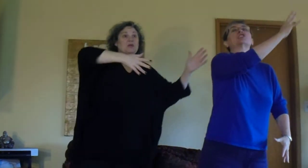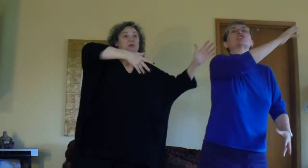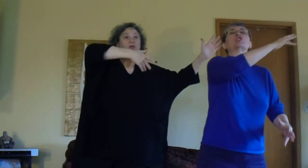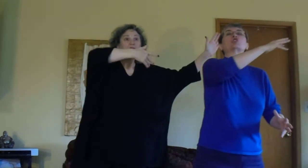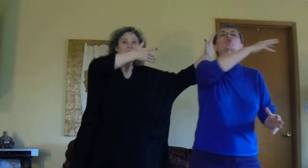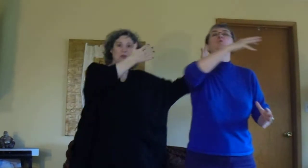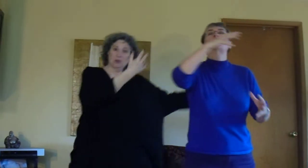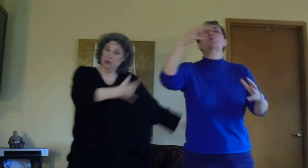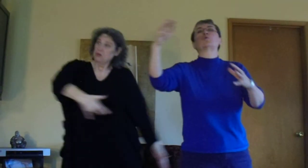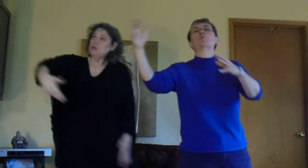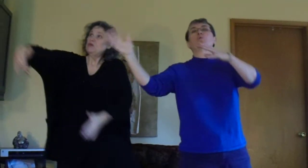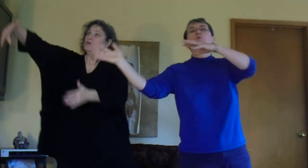Whoosh,